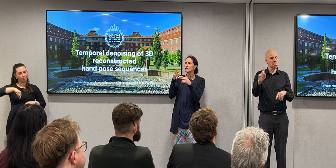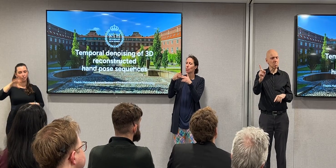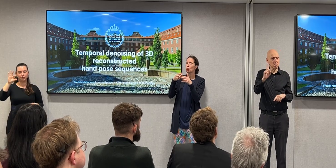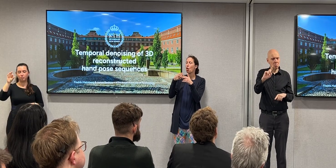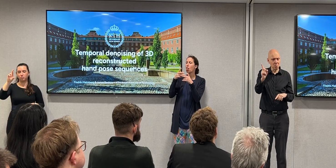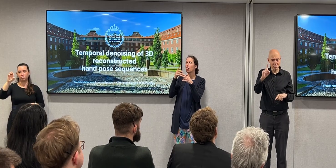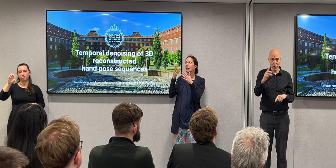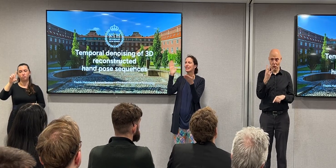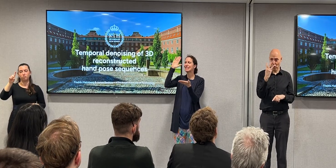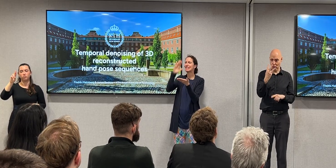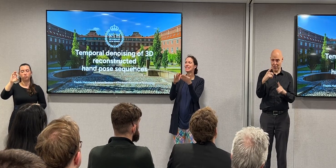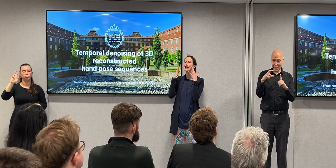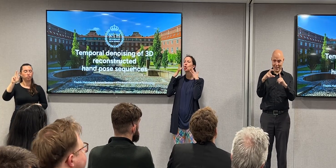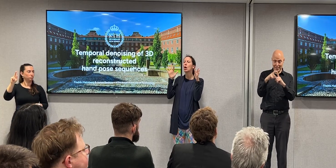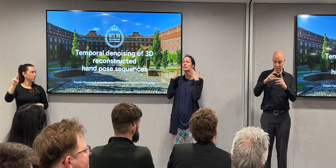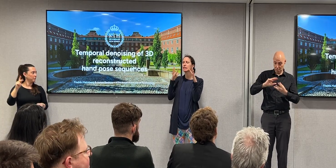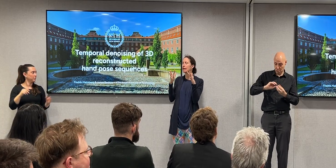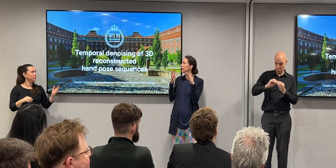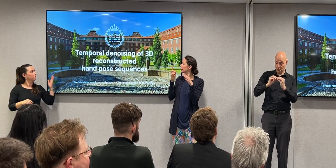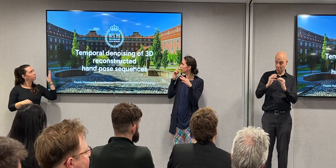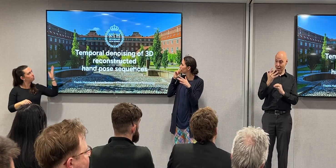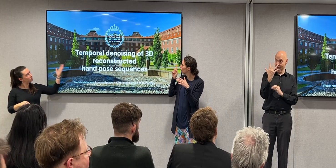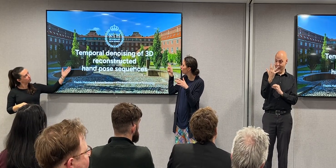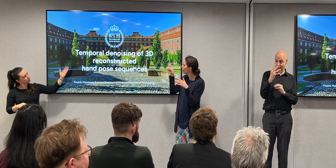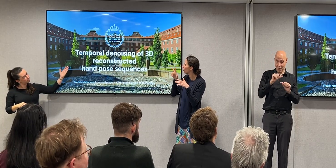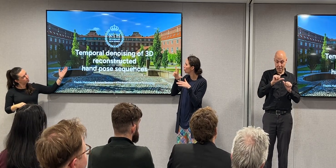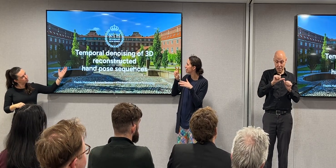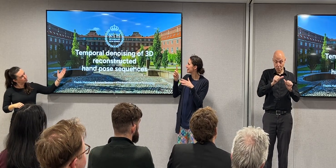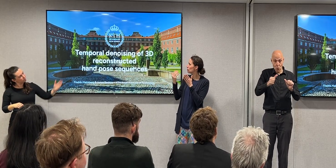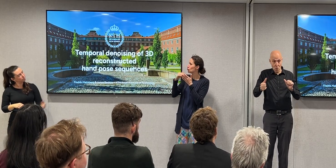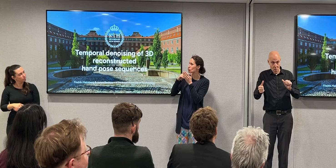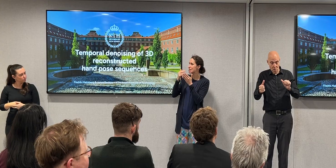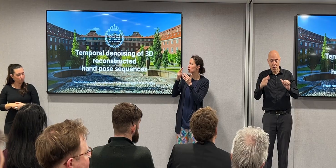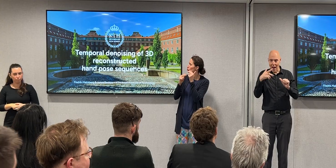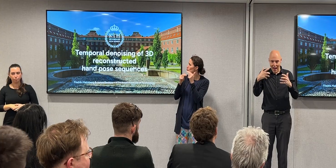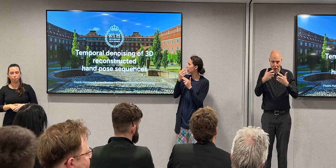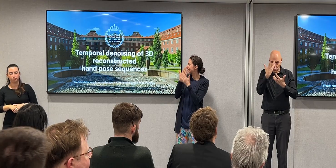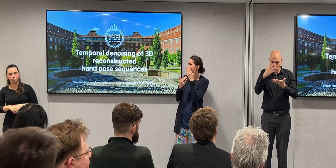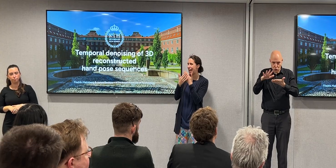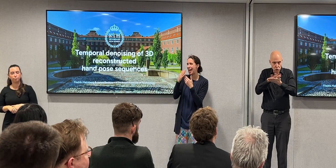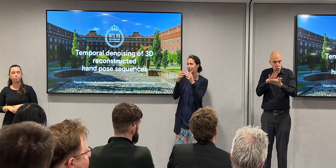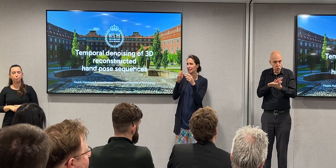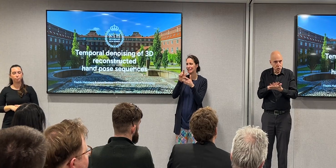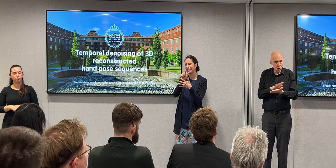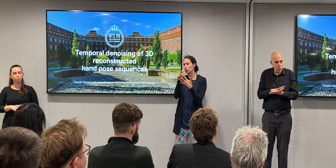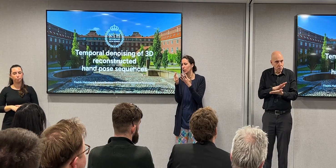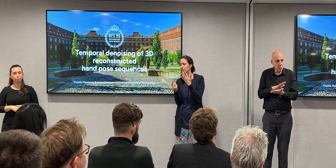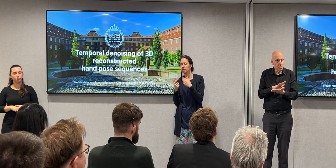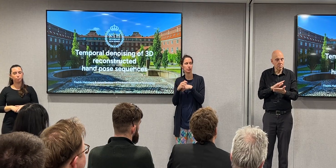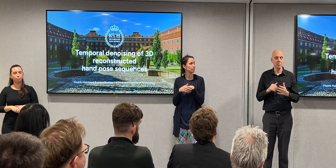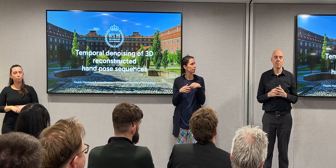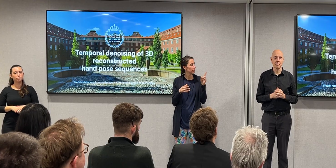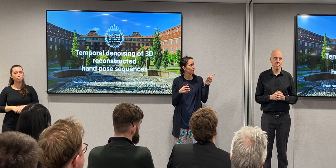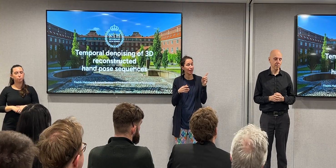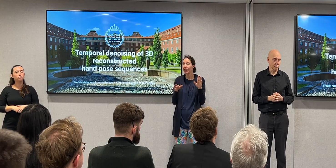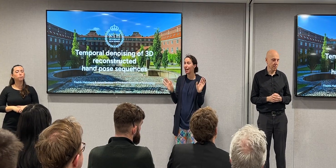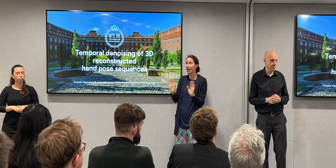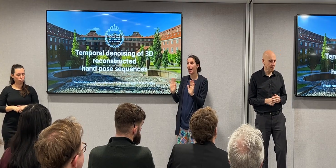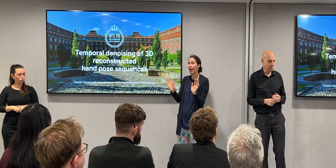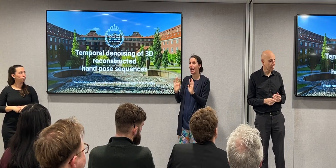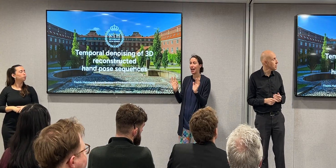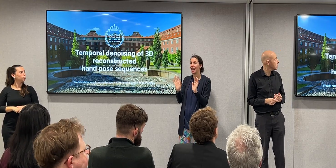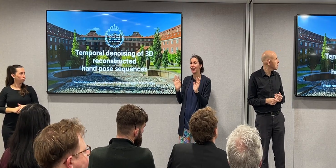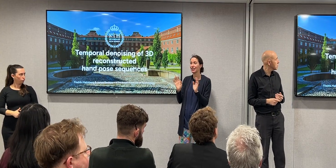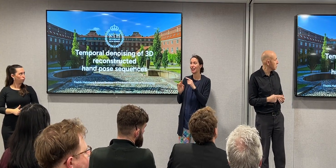3D reconstructed hand pose sequences. So let's welcome Fredrik. All right. Hi, everyone. So